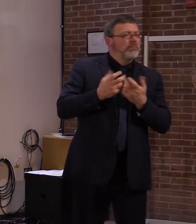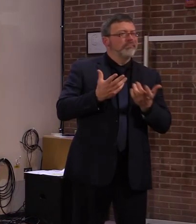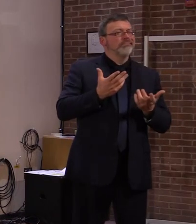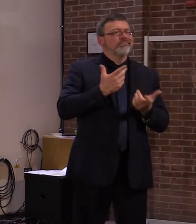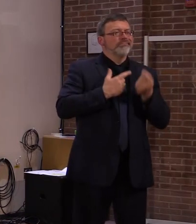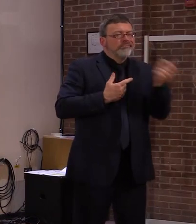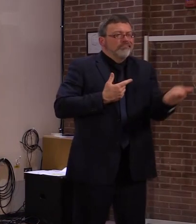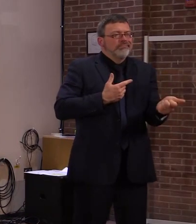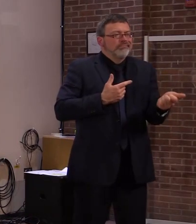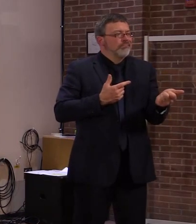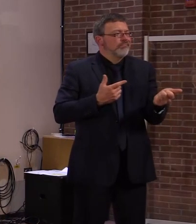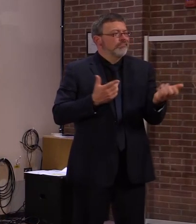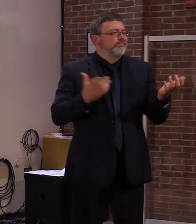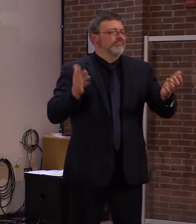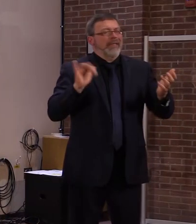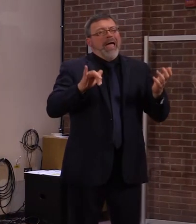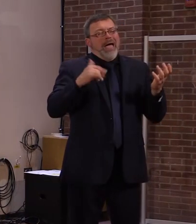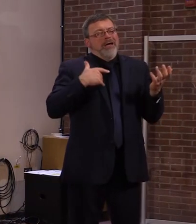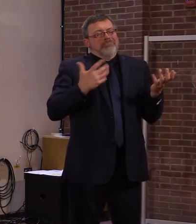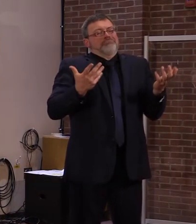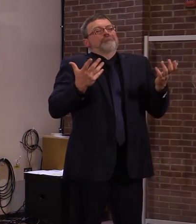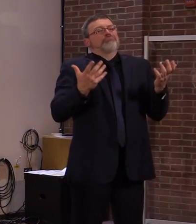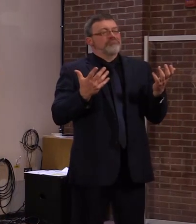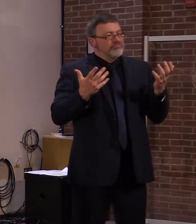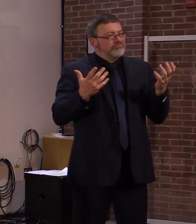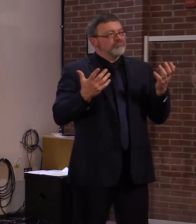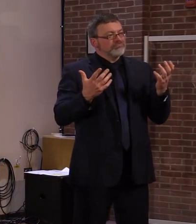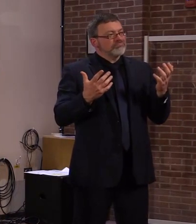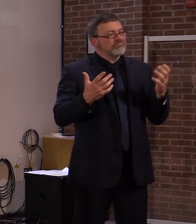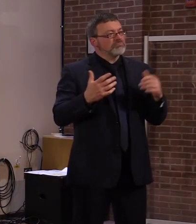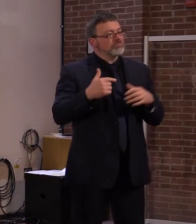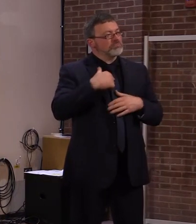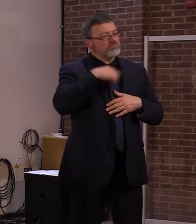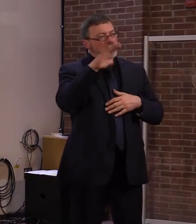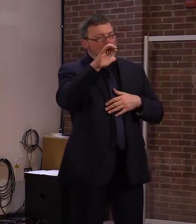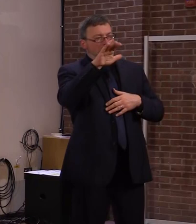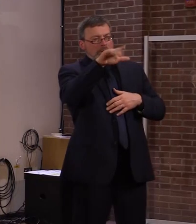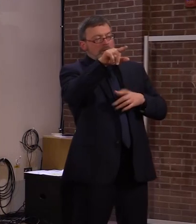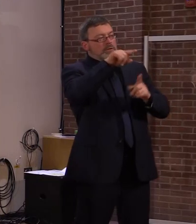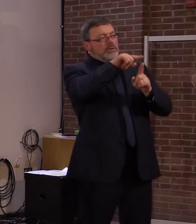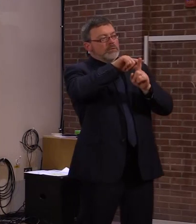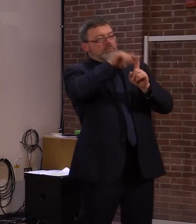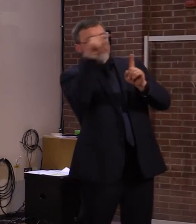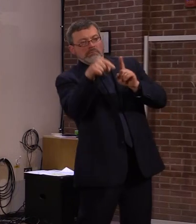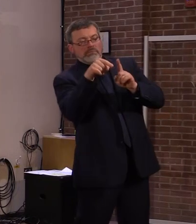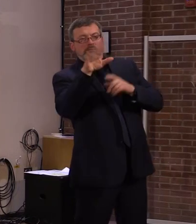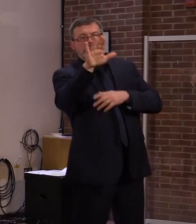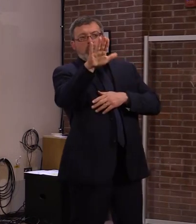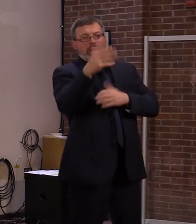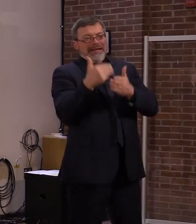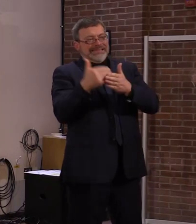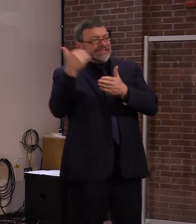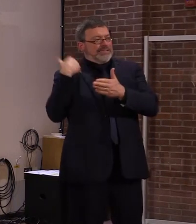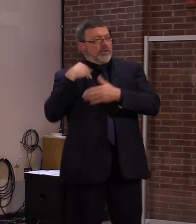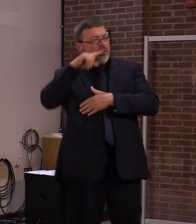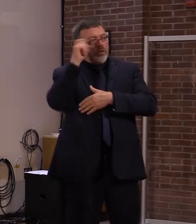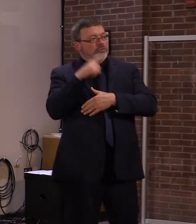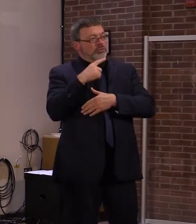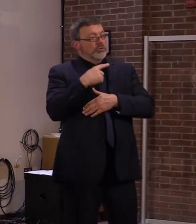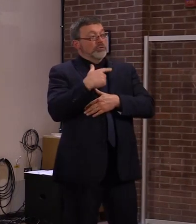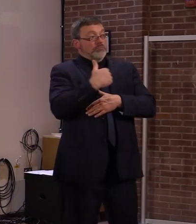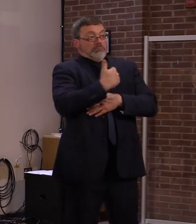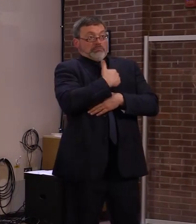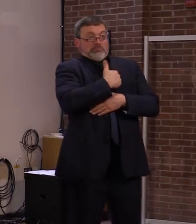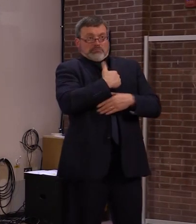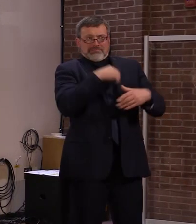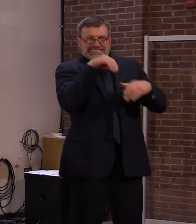want to, Lisa, can I just go back to a previous question? I am a veteran, and